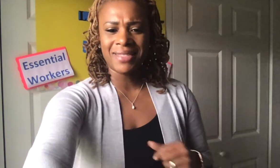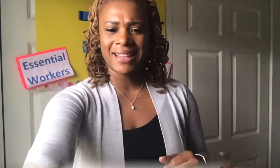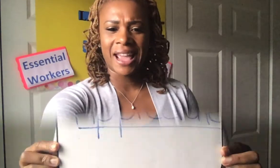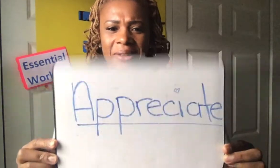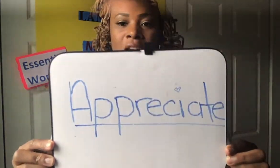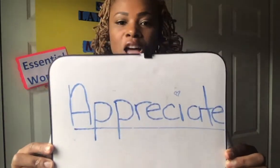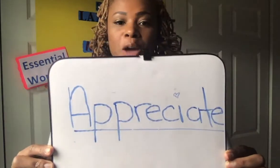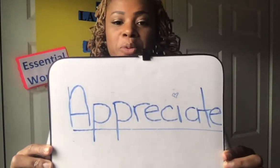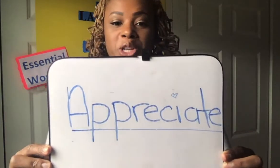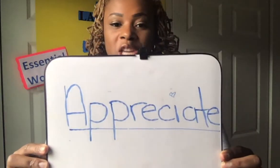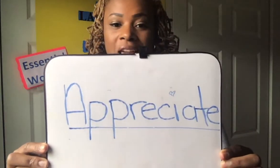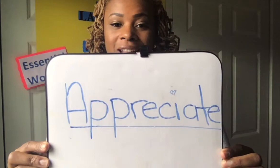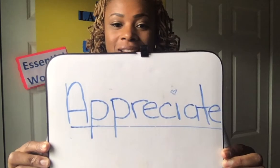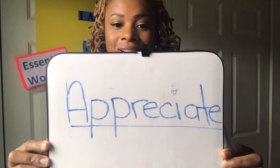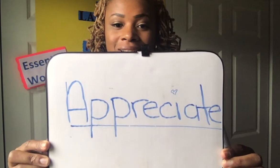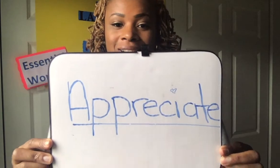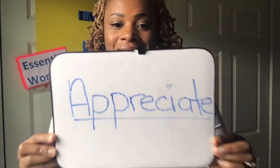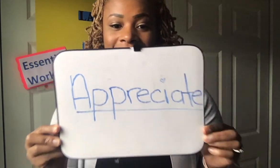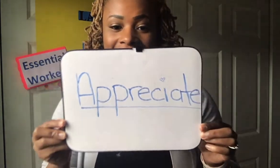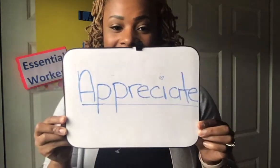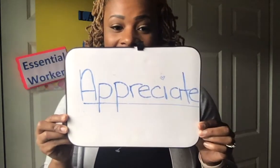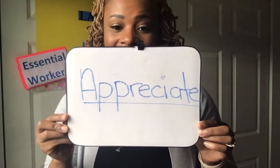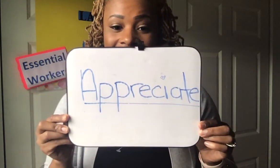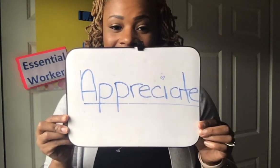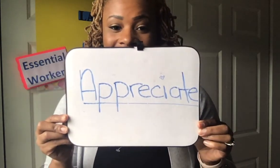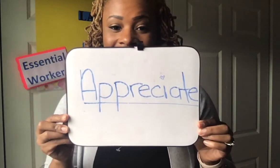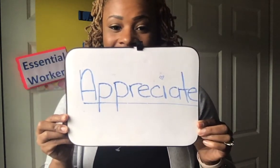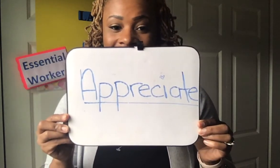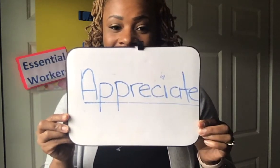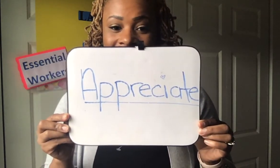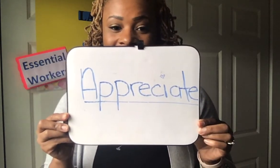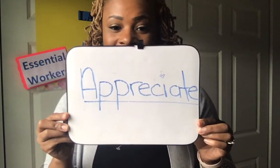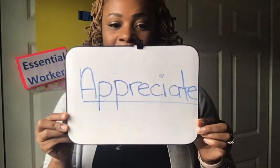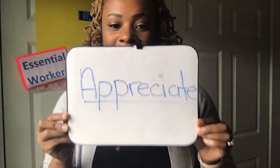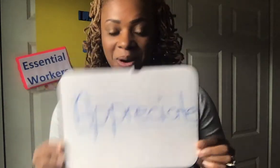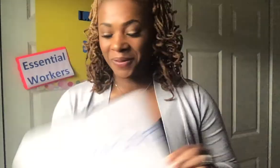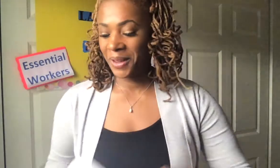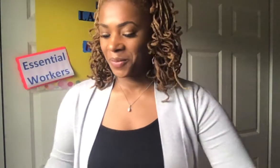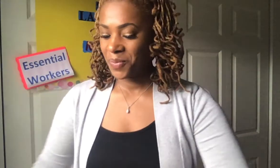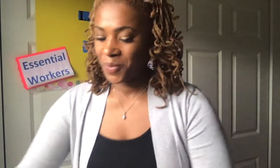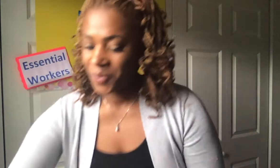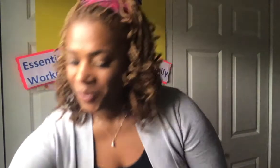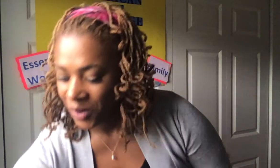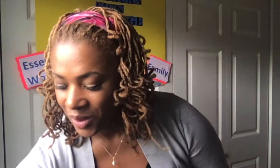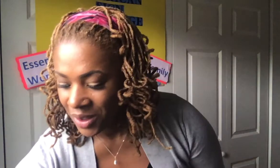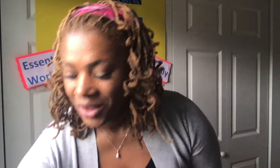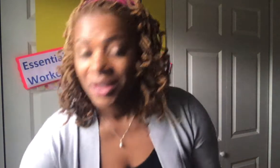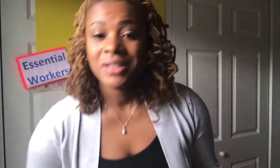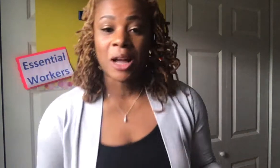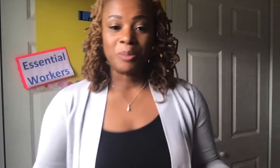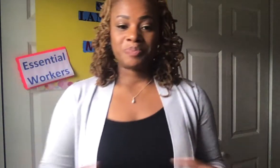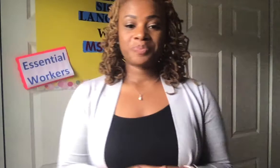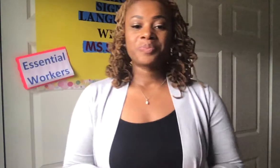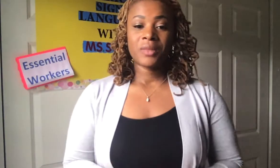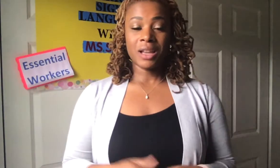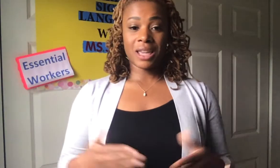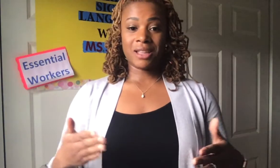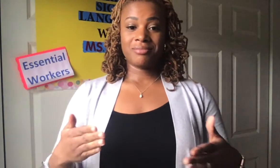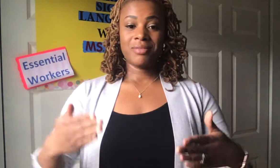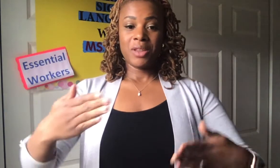down. Appreciate. Got it? Perfect. So, again, place